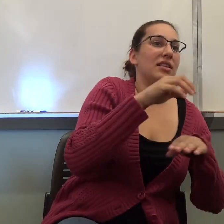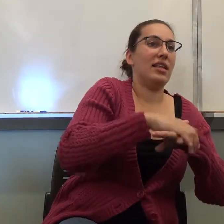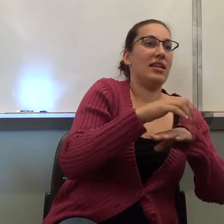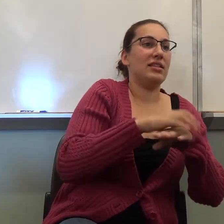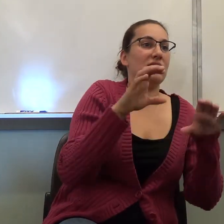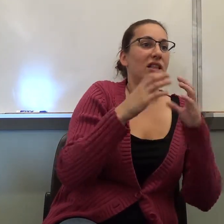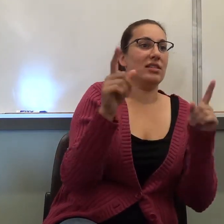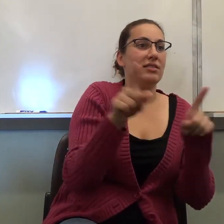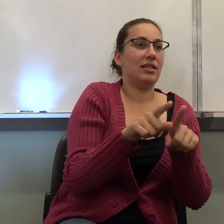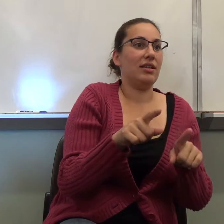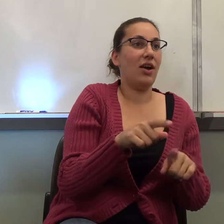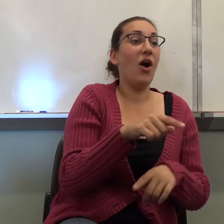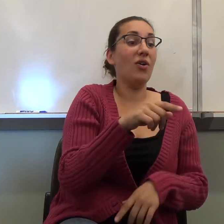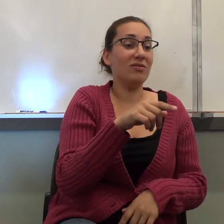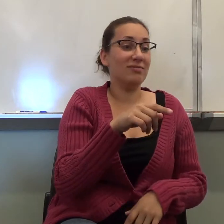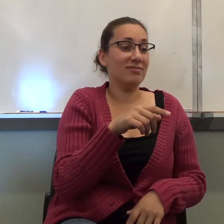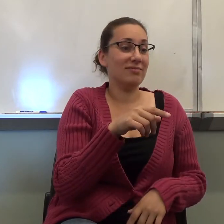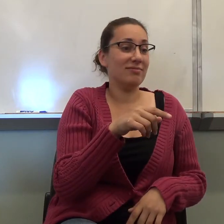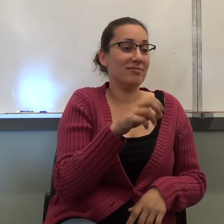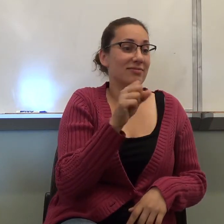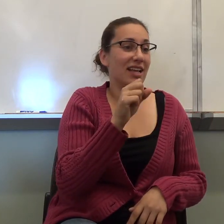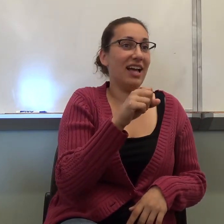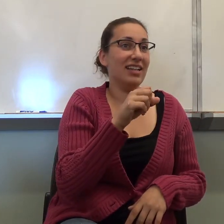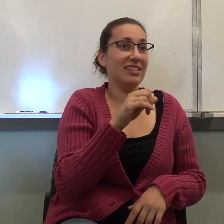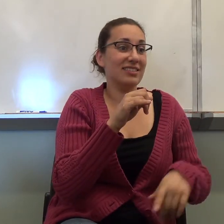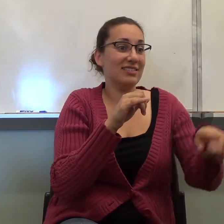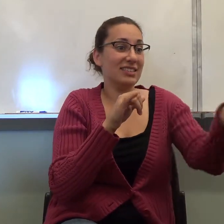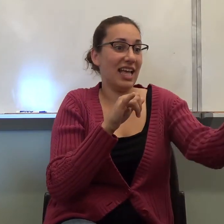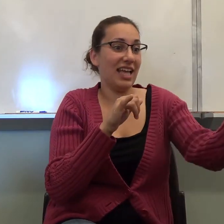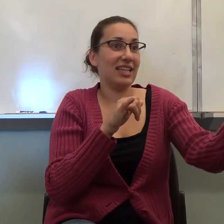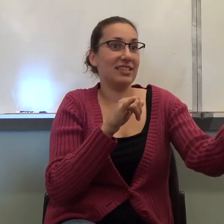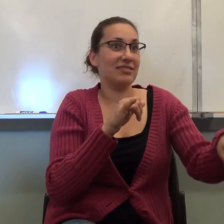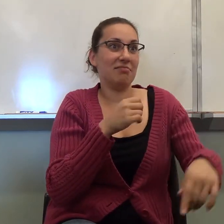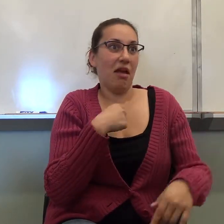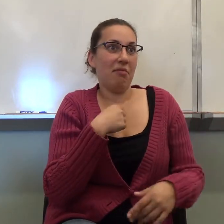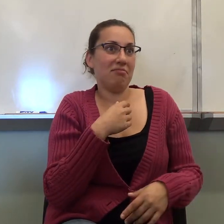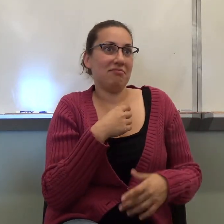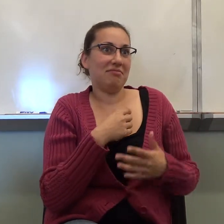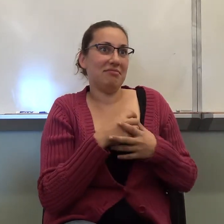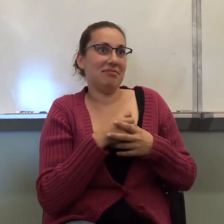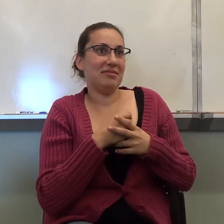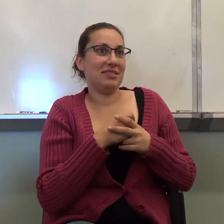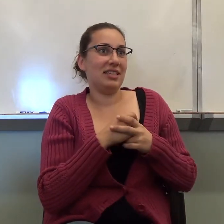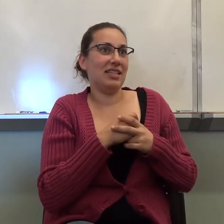the, Construction. Oh, The I don't speakers, think- yeah. actually, and they just There turned goes that off. idea.